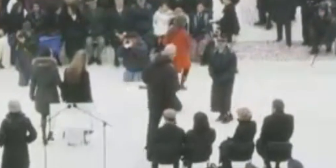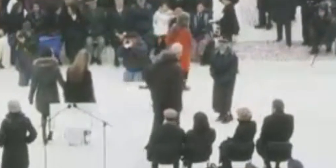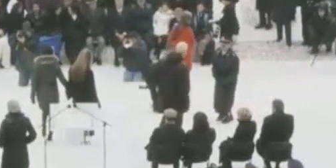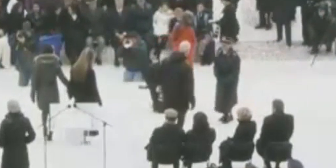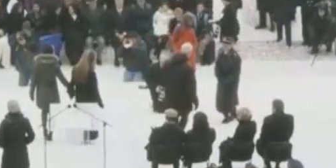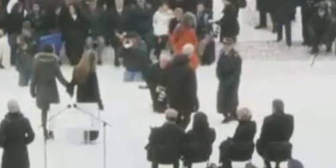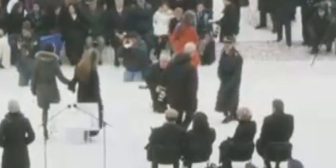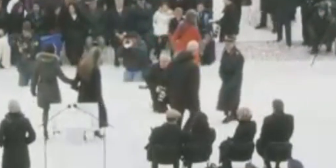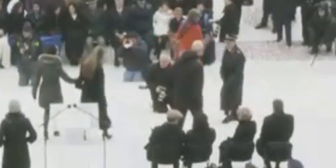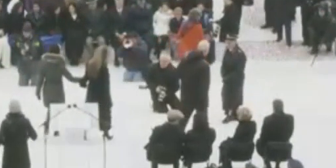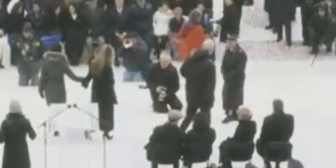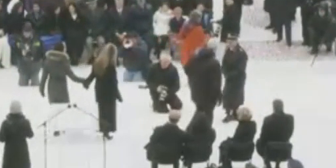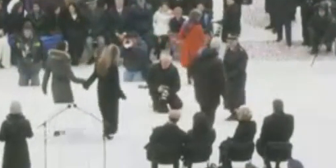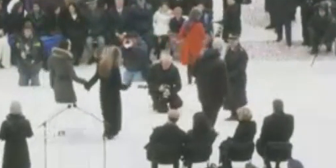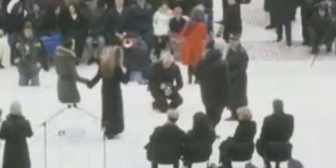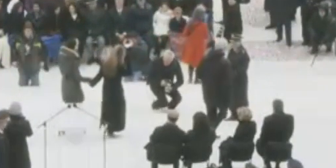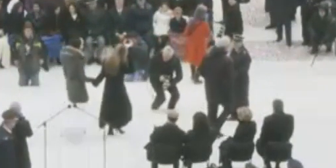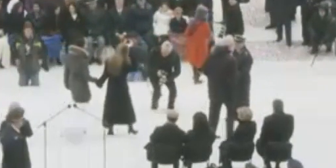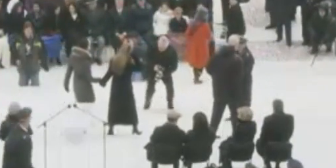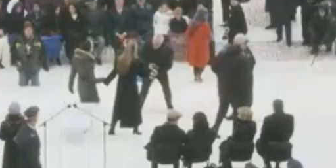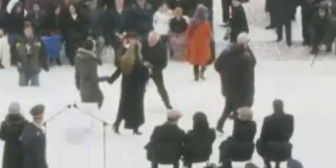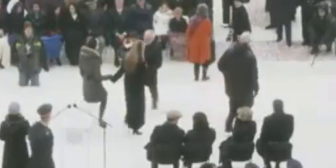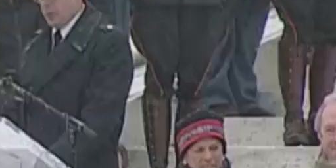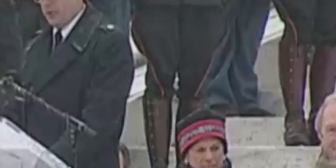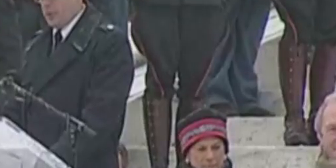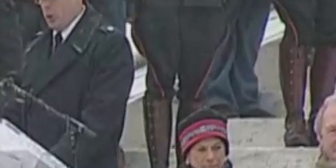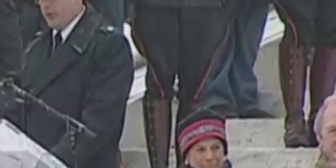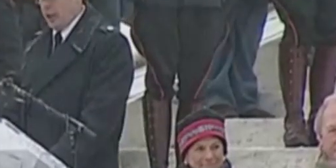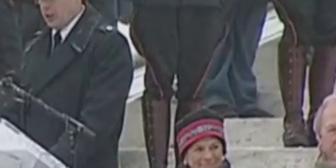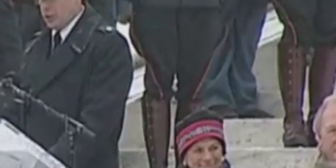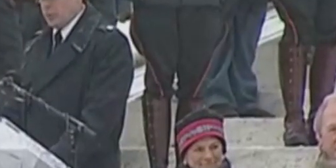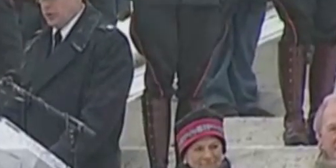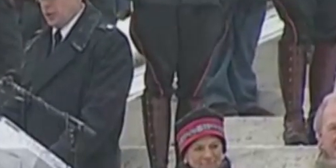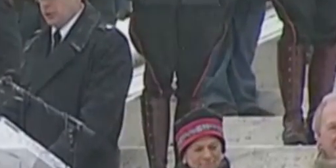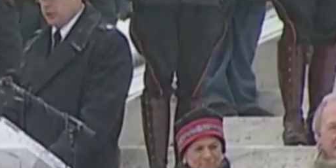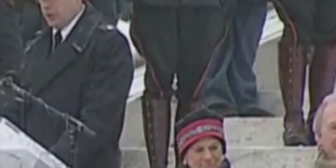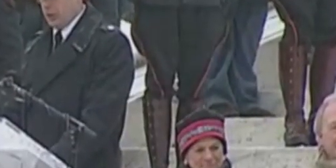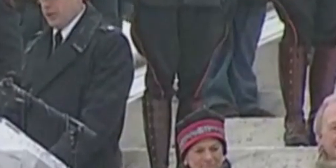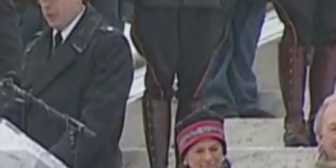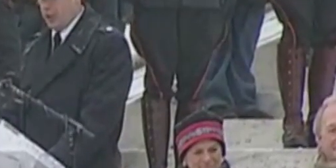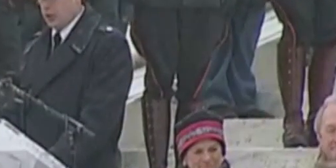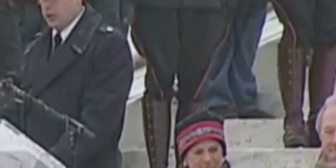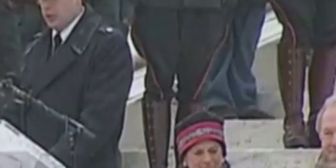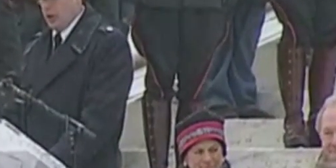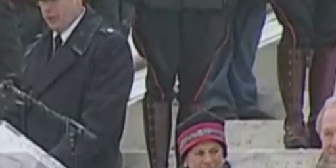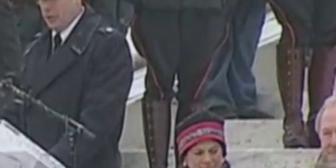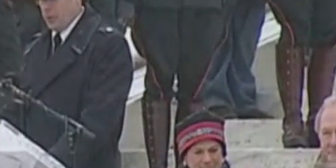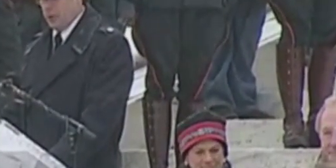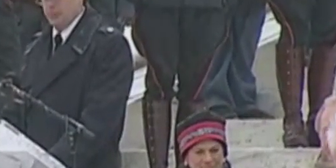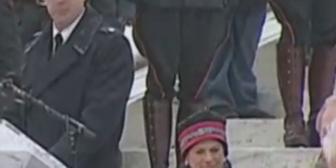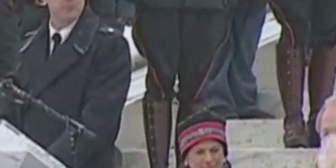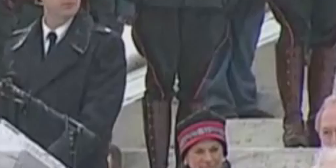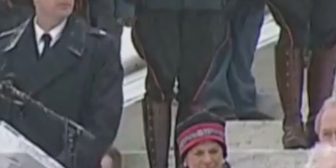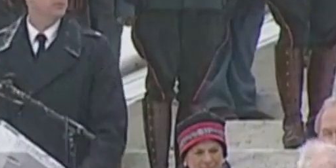I now call upon the Honorable Mr. Richard H. Pierce, Chairman of the Board of Elections, to present the certificate of election to Governor